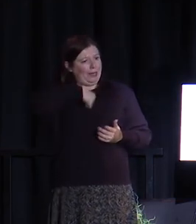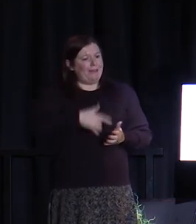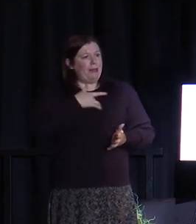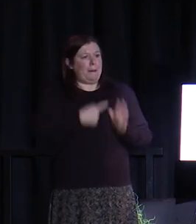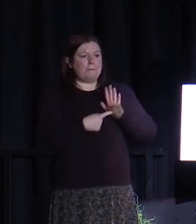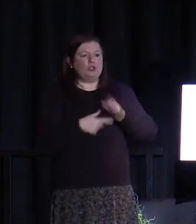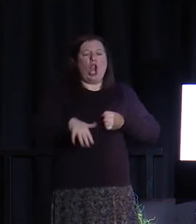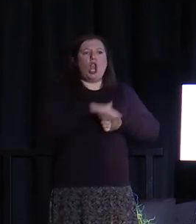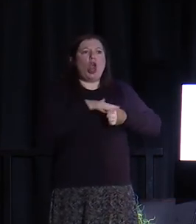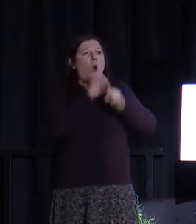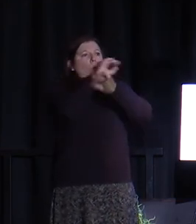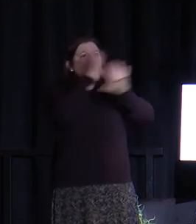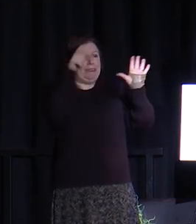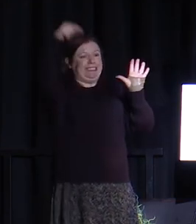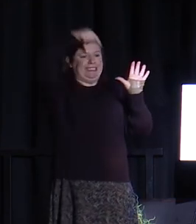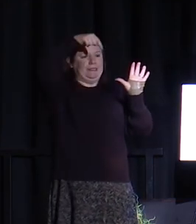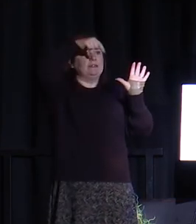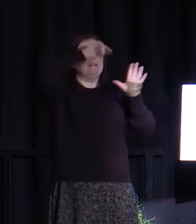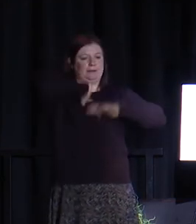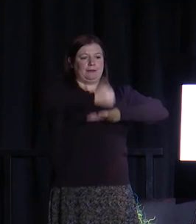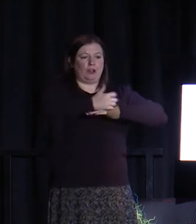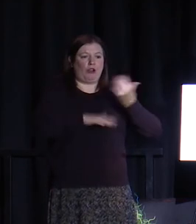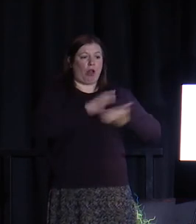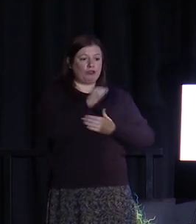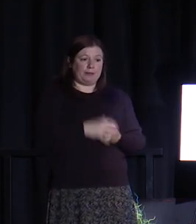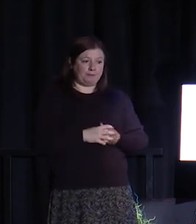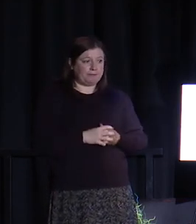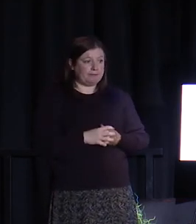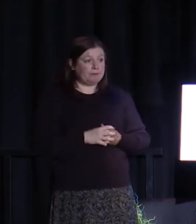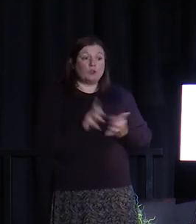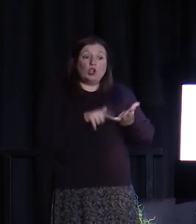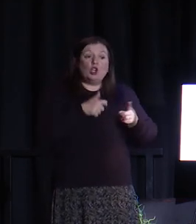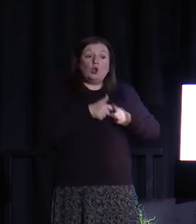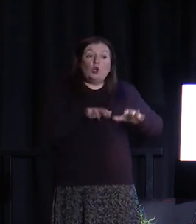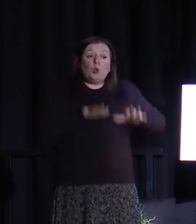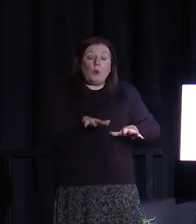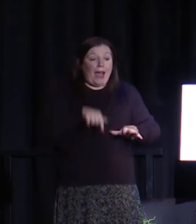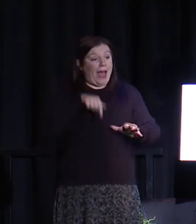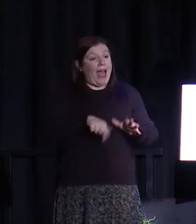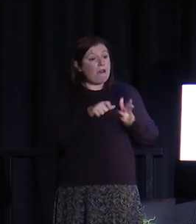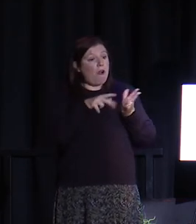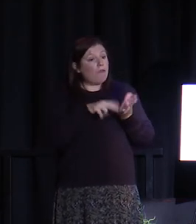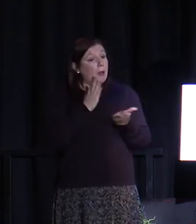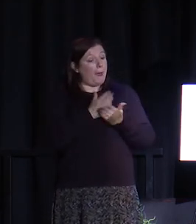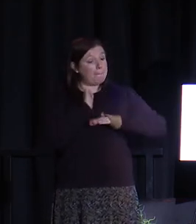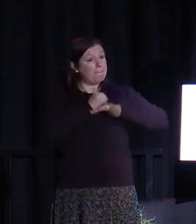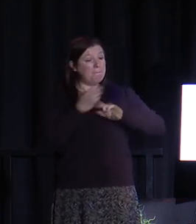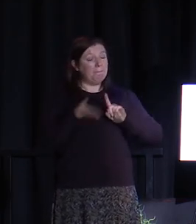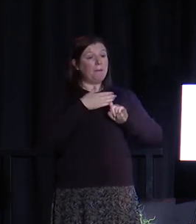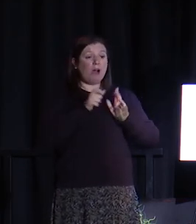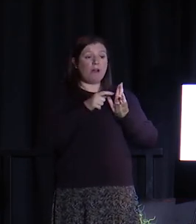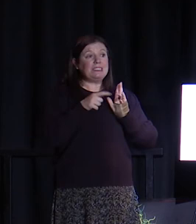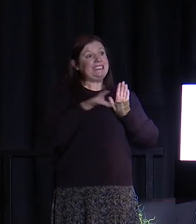really significant. So we are, you know, one of the UK's youngest cities age-wise. So a very youthful city, very